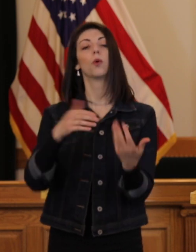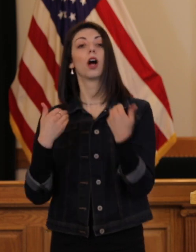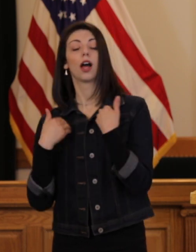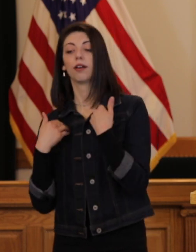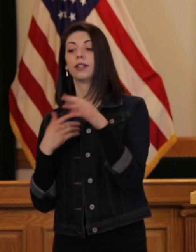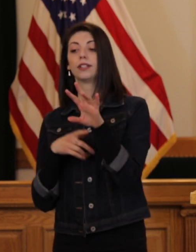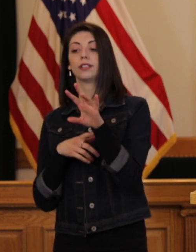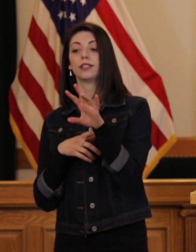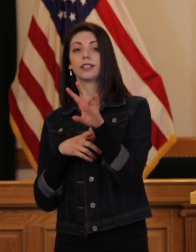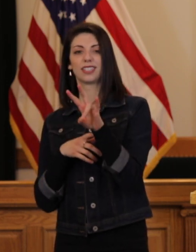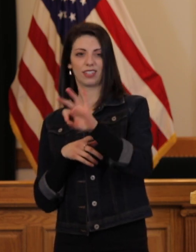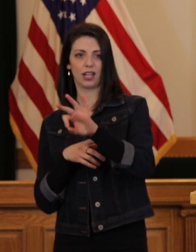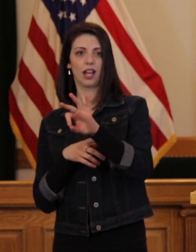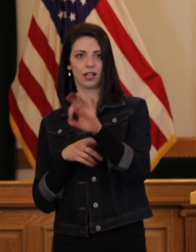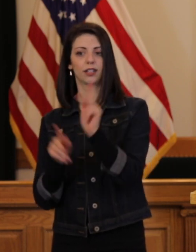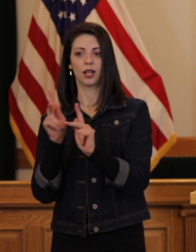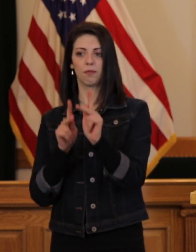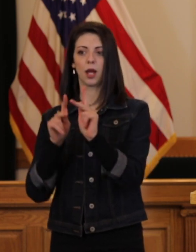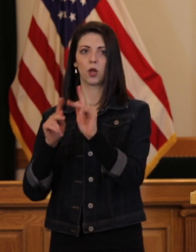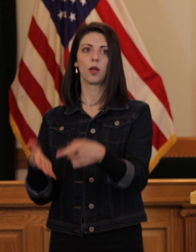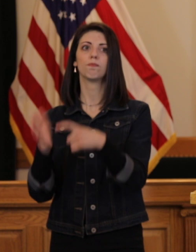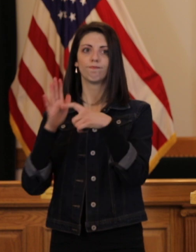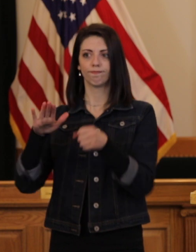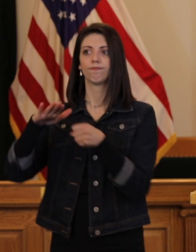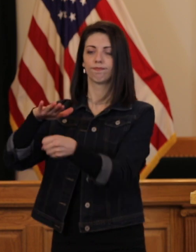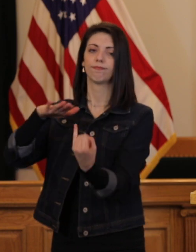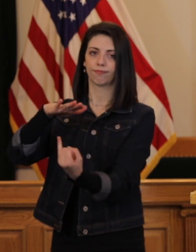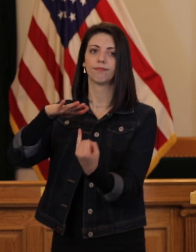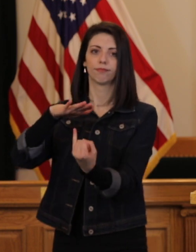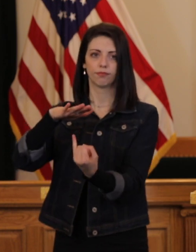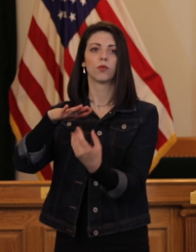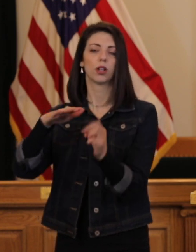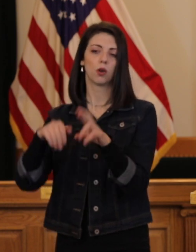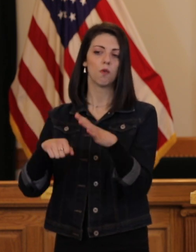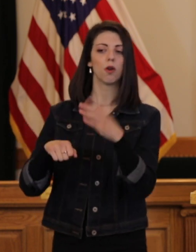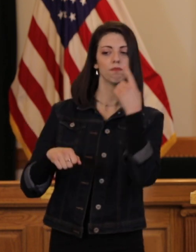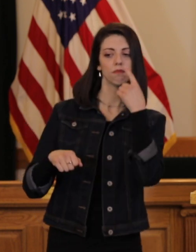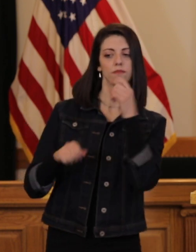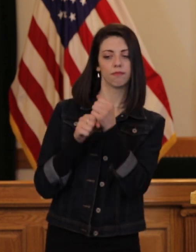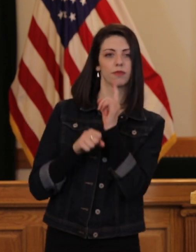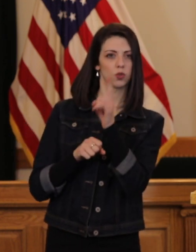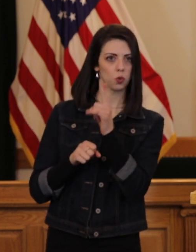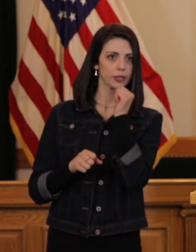we have 79 residents that are under mandatory isolation or precautions. Thank